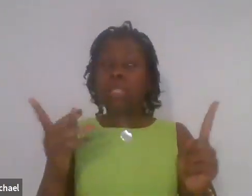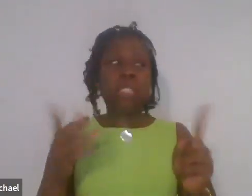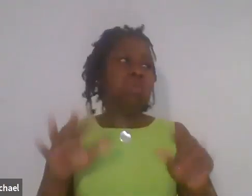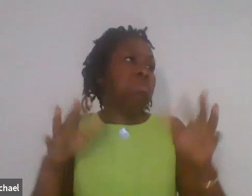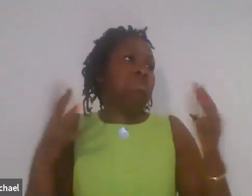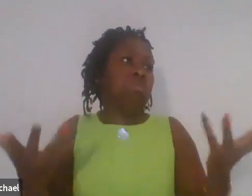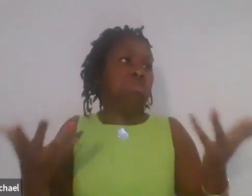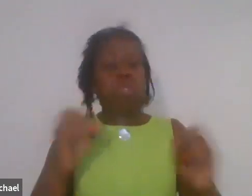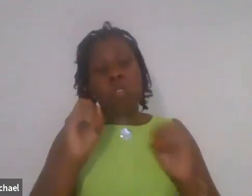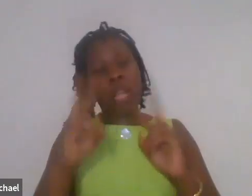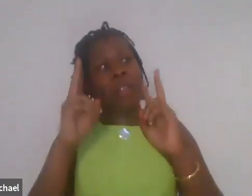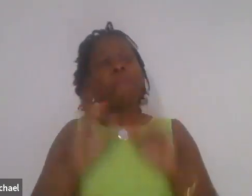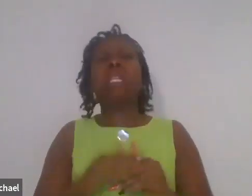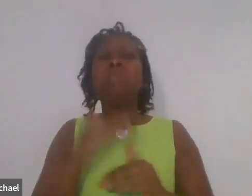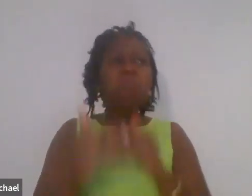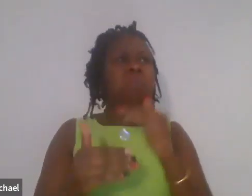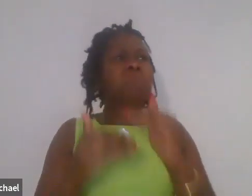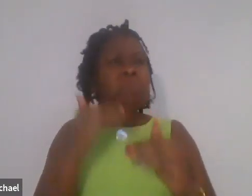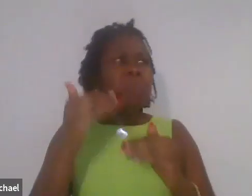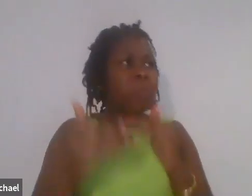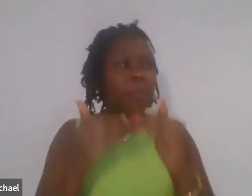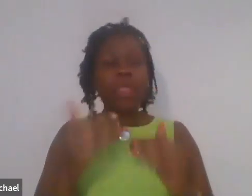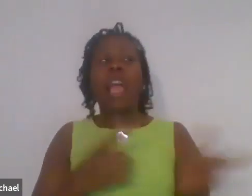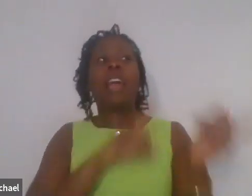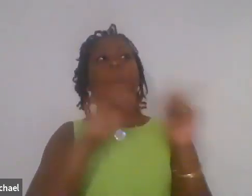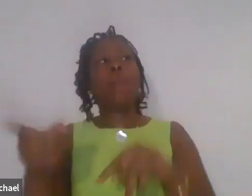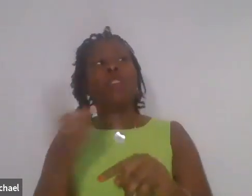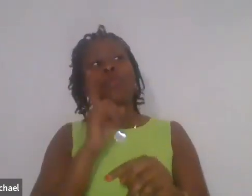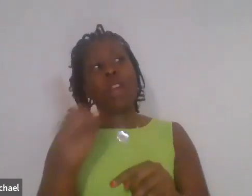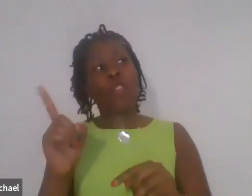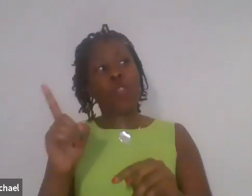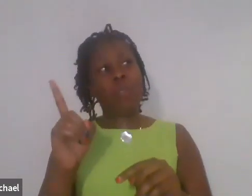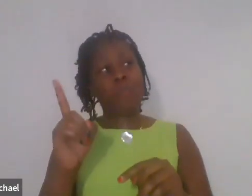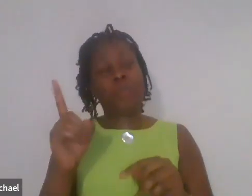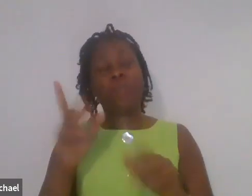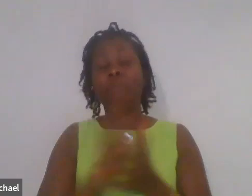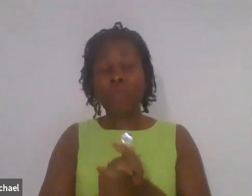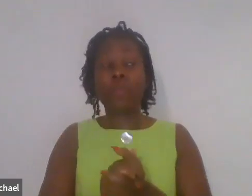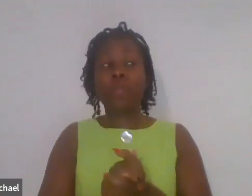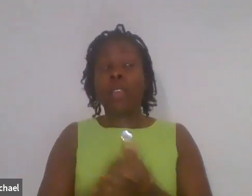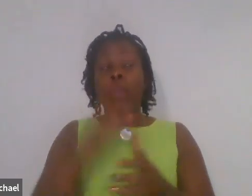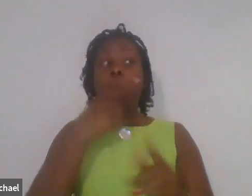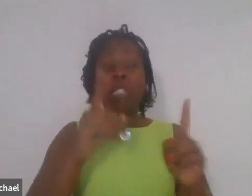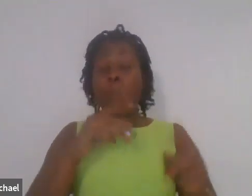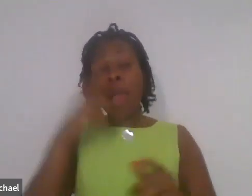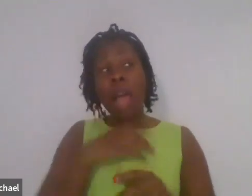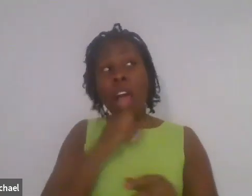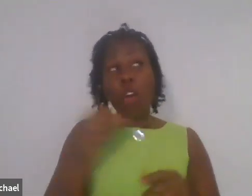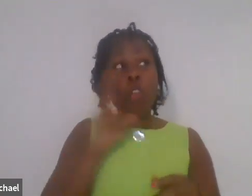school. Okay. Fine. I come back to So Nairobi. I came to Nairobi. But my uncle